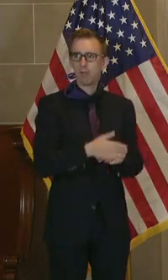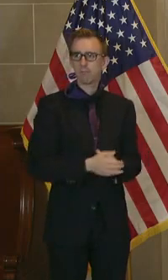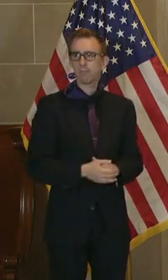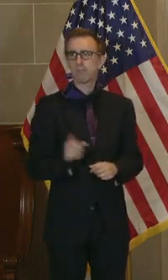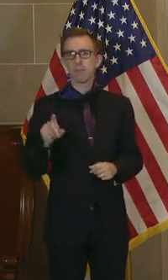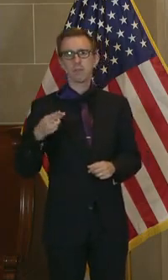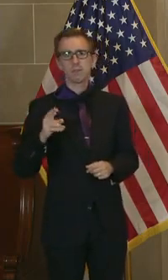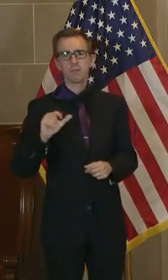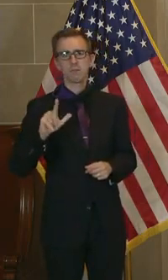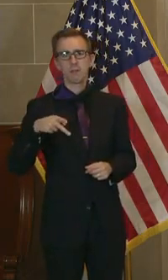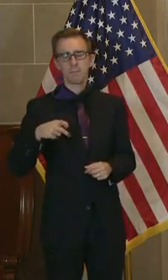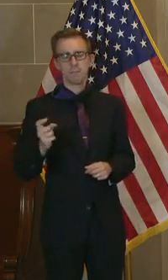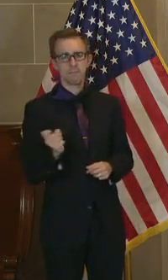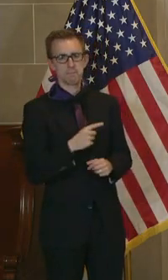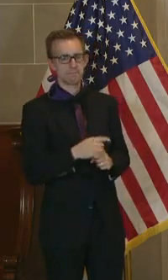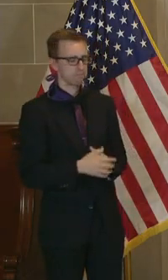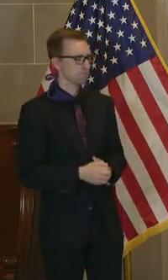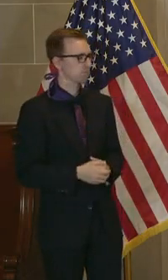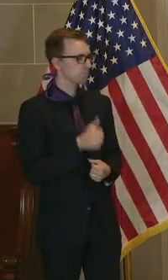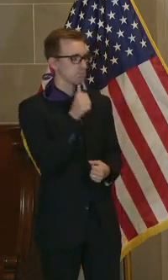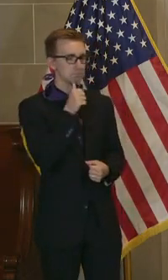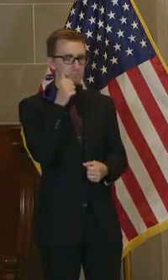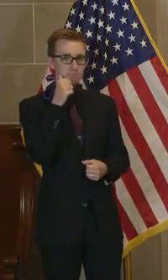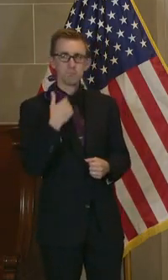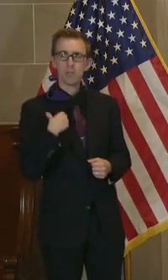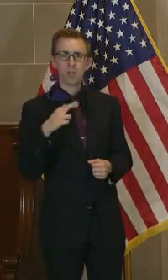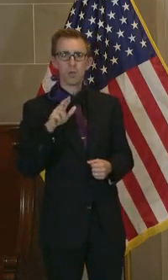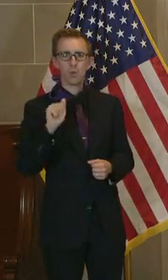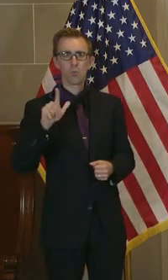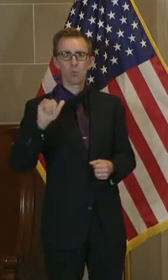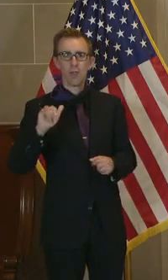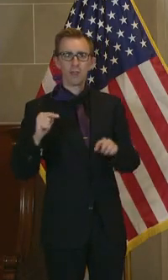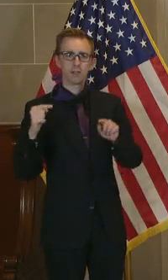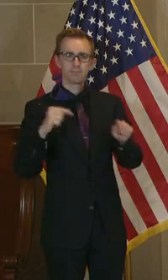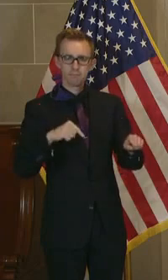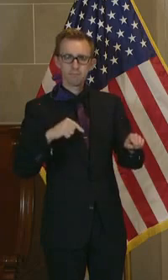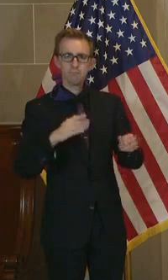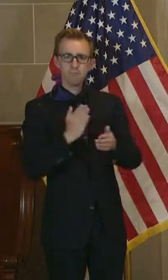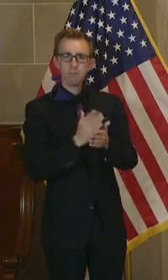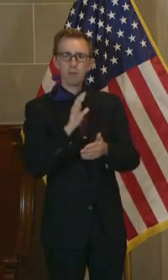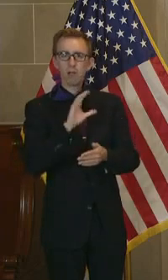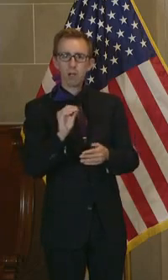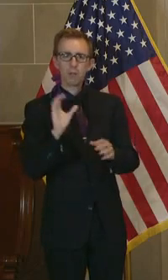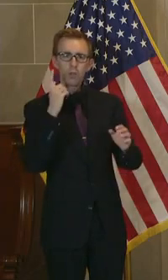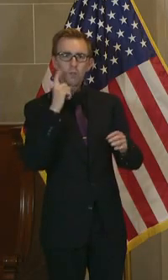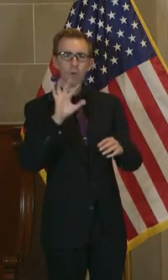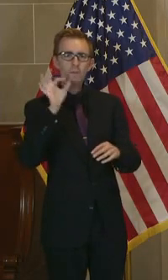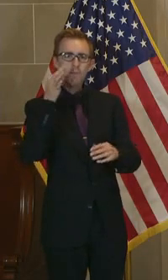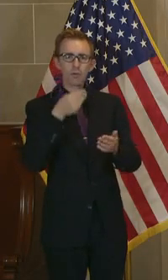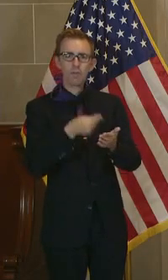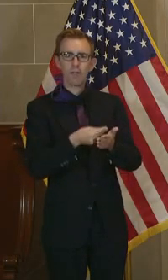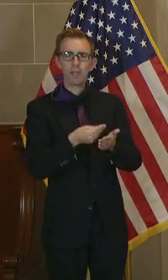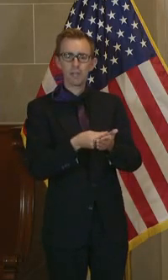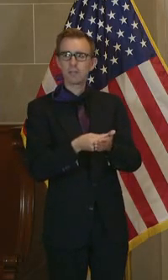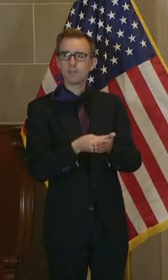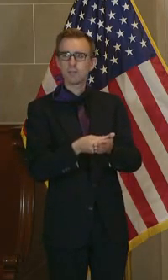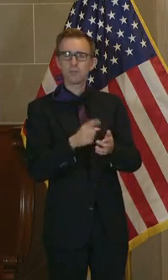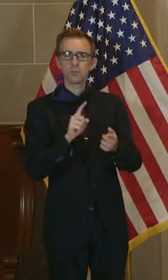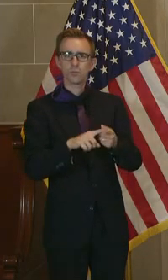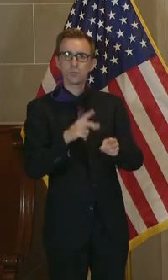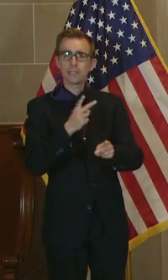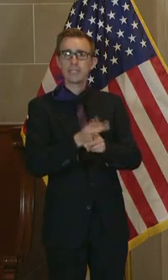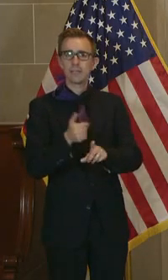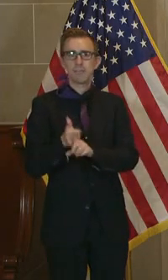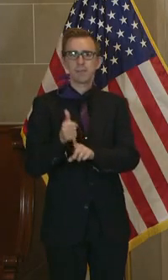Hi, Governor. Yesterday there was a rally here in town. Some bus companies were seeking more federal funding for just to stay afloat,